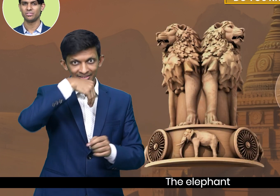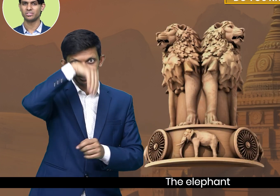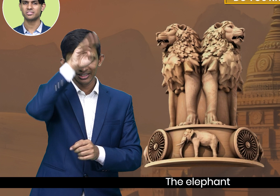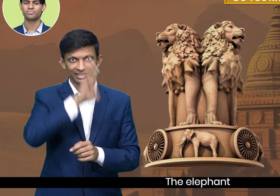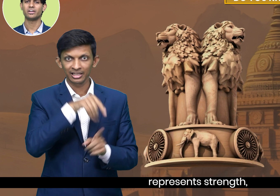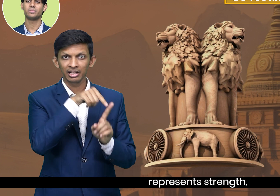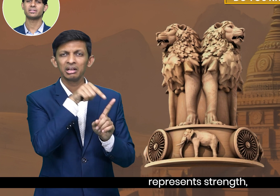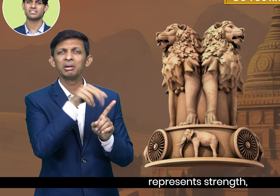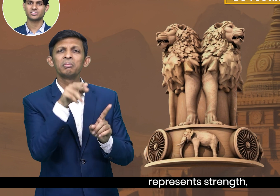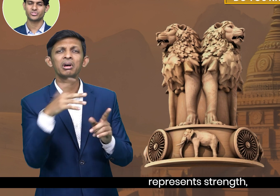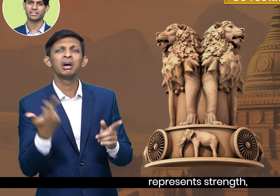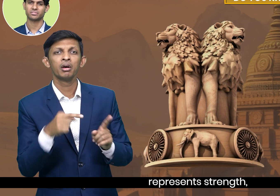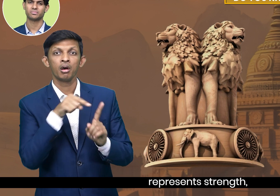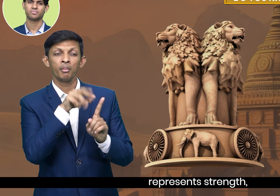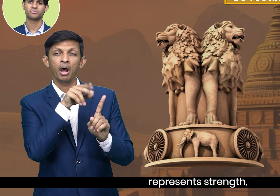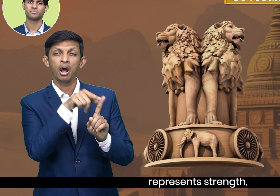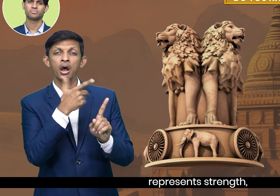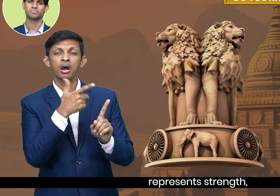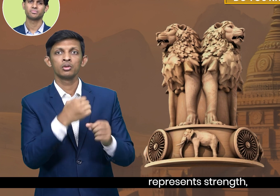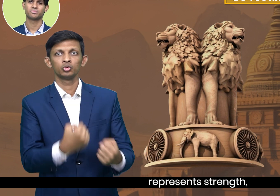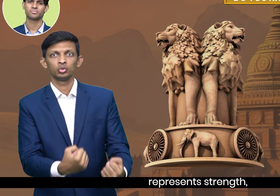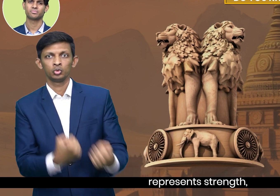The elephant represents strength.